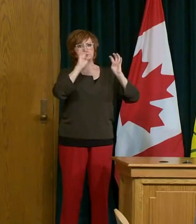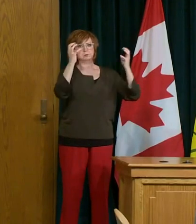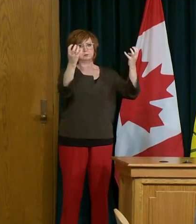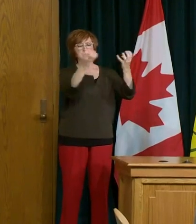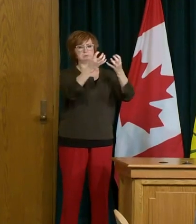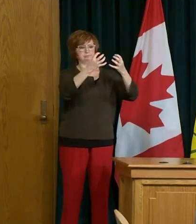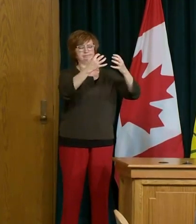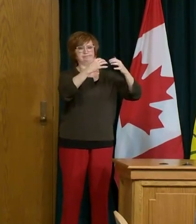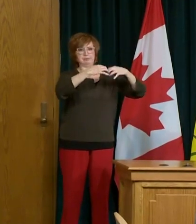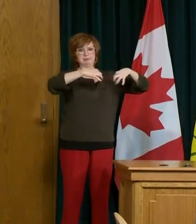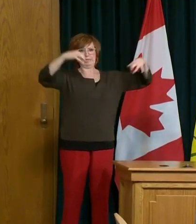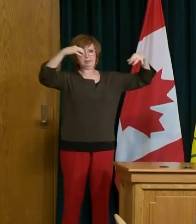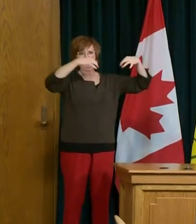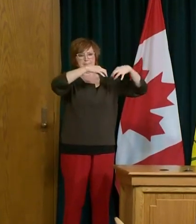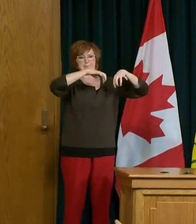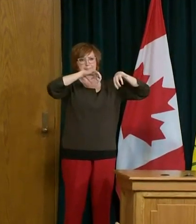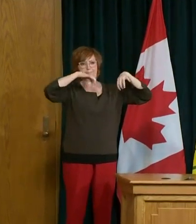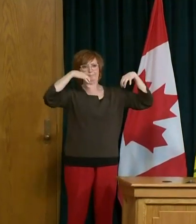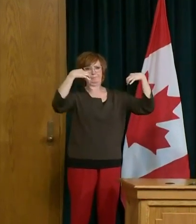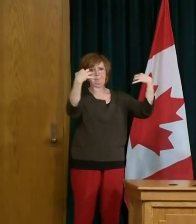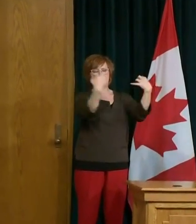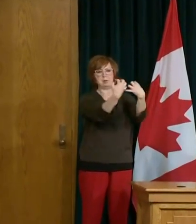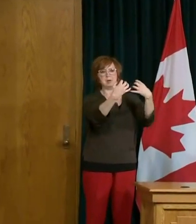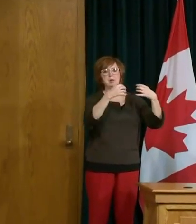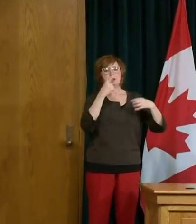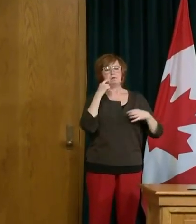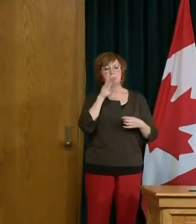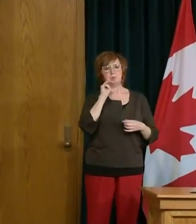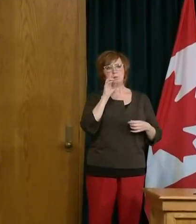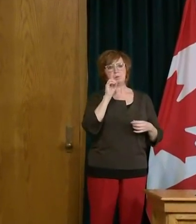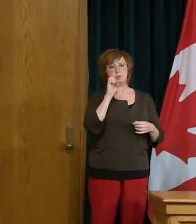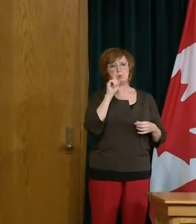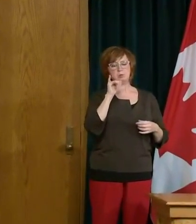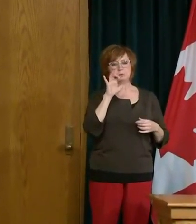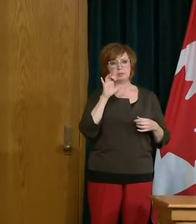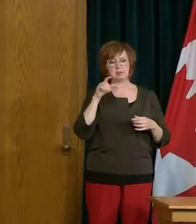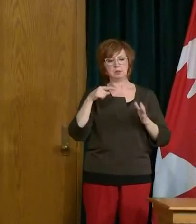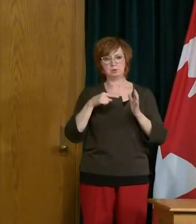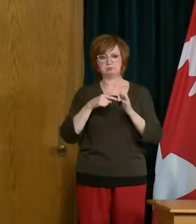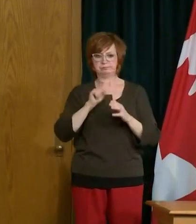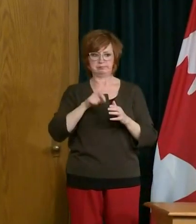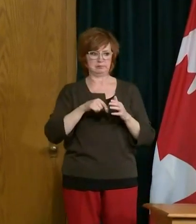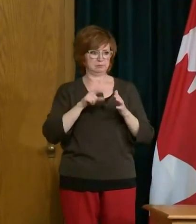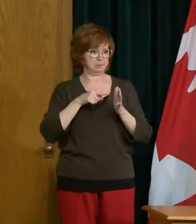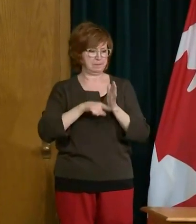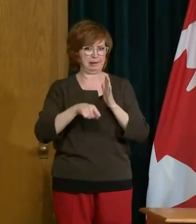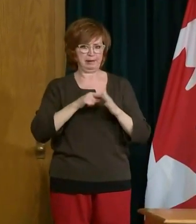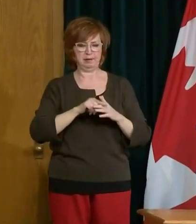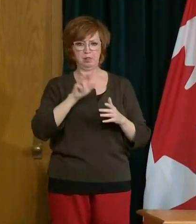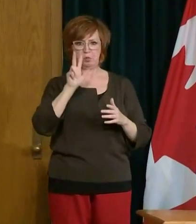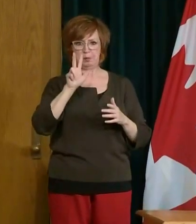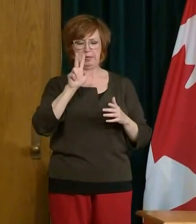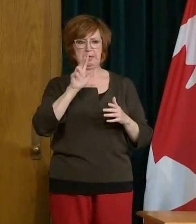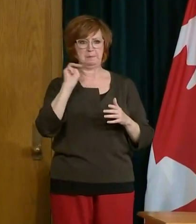as how will this, the cancellation of the CFL season, impact the province financially?